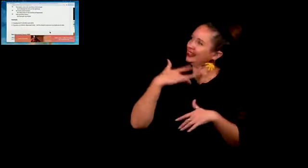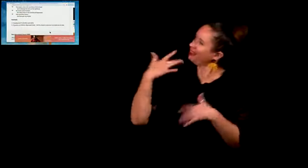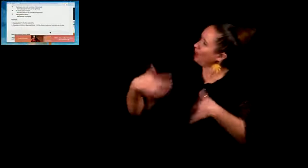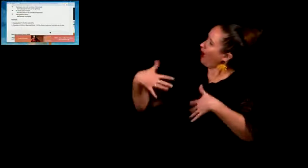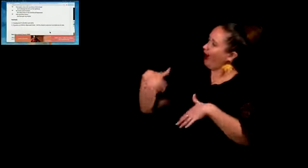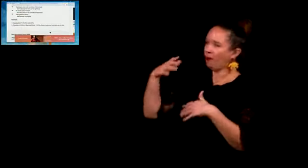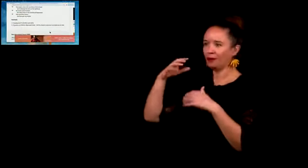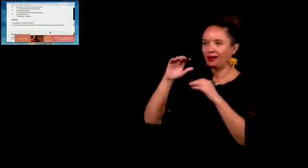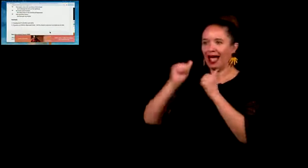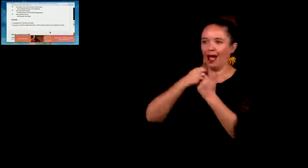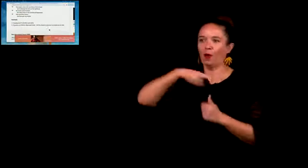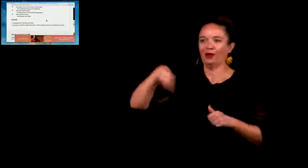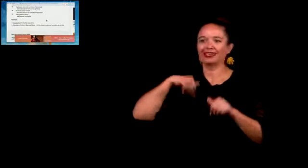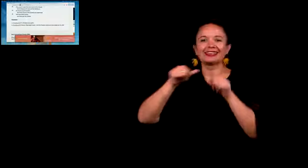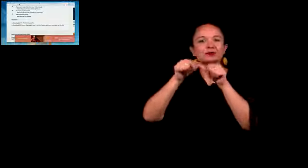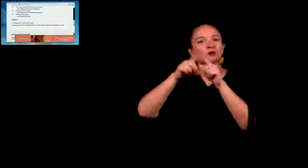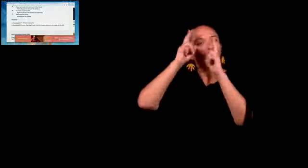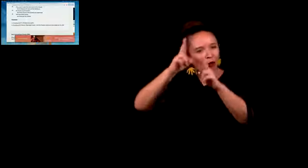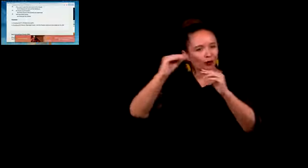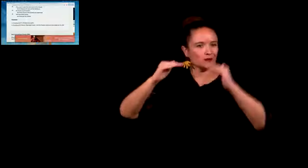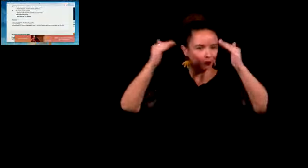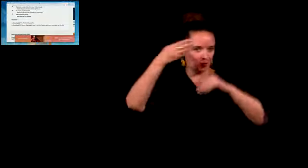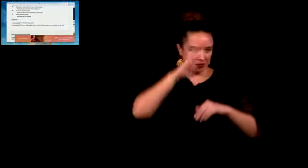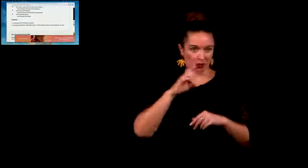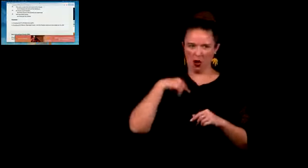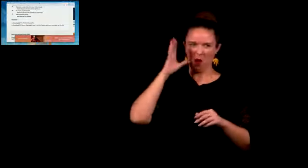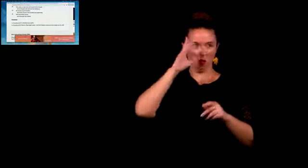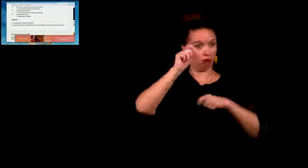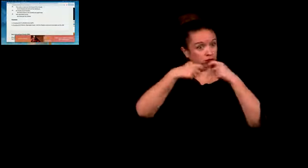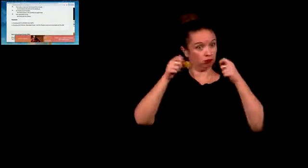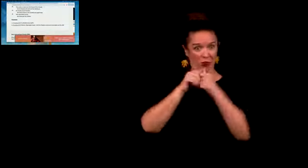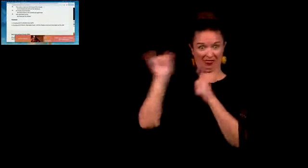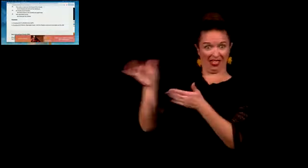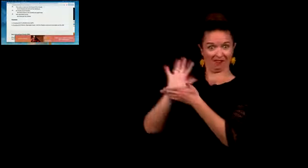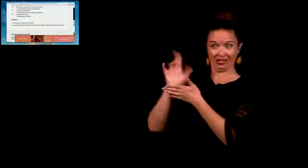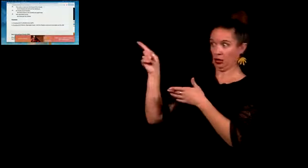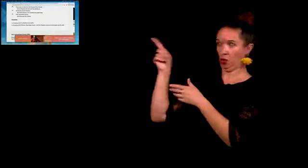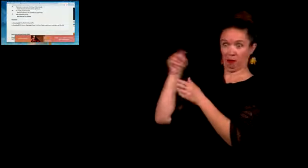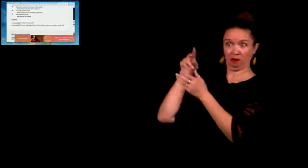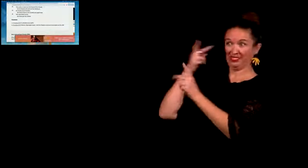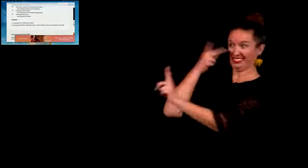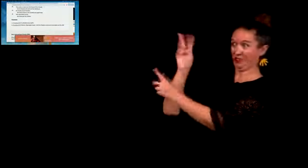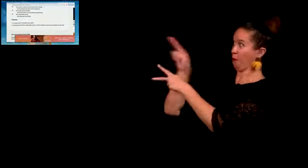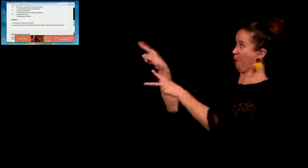favorites. We're going to end in a respectful way, kind of tying up in a